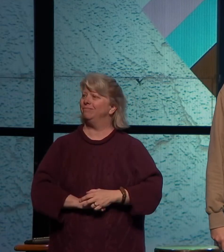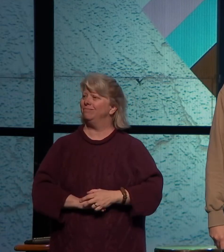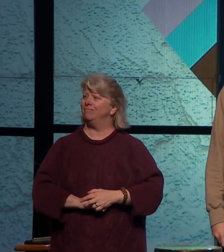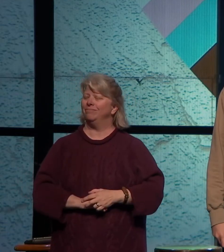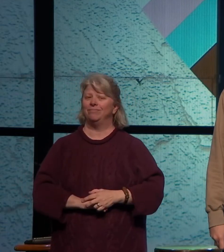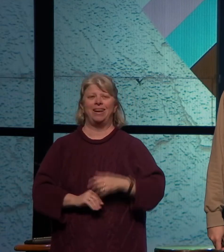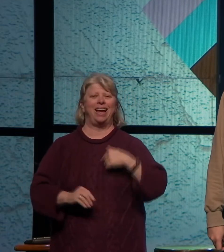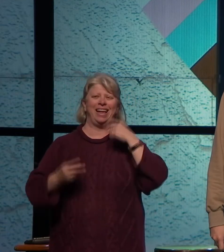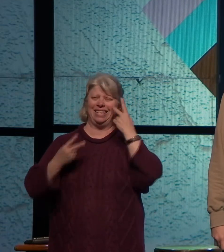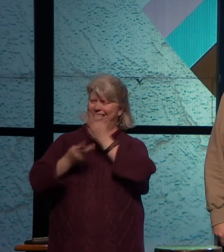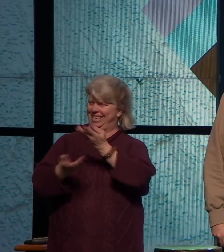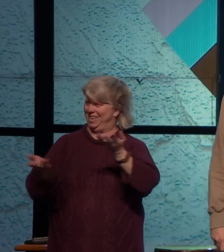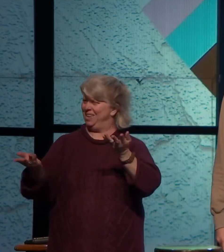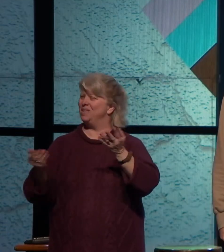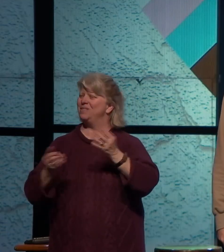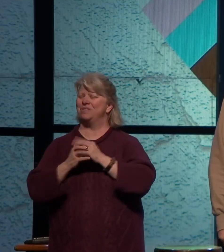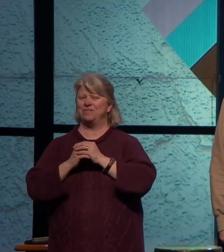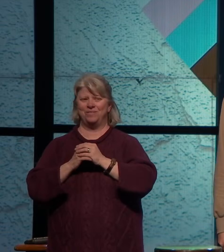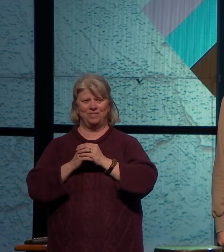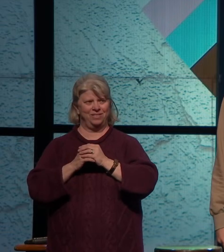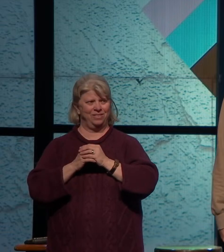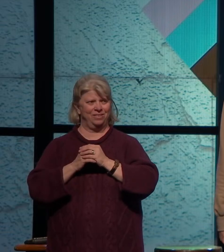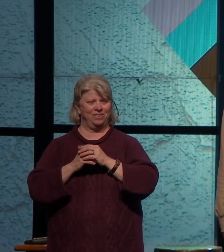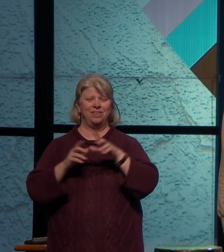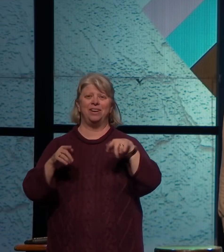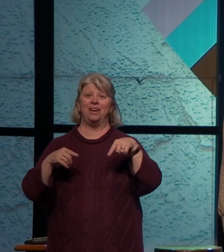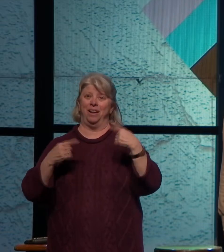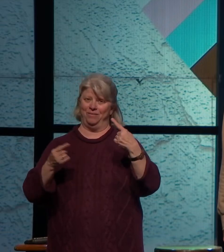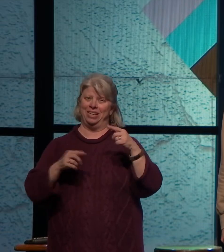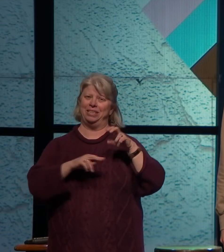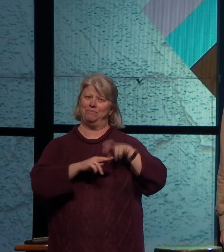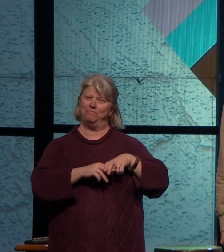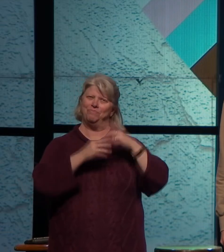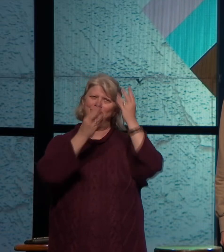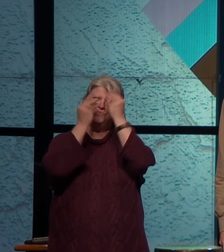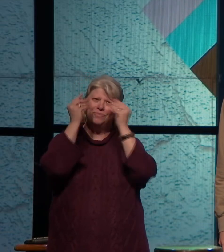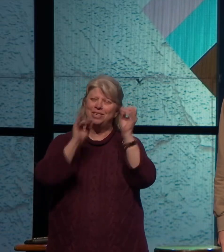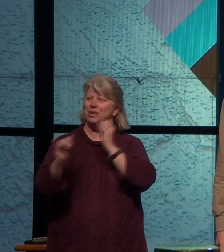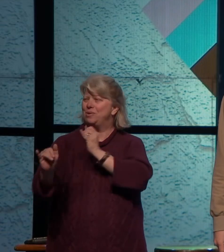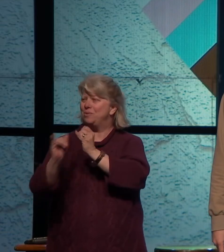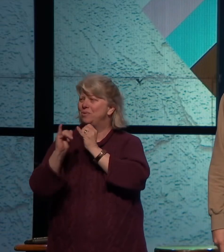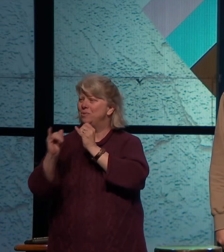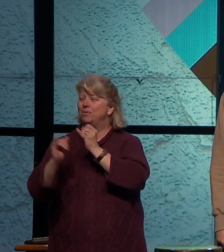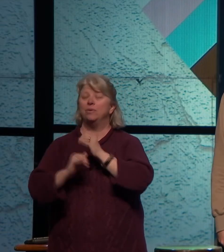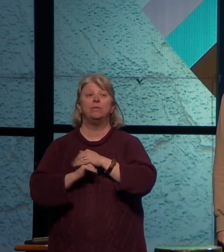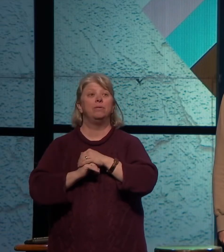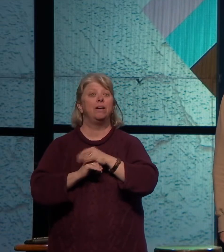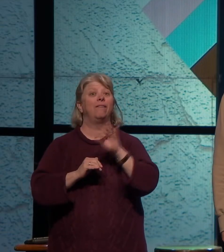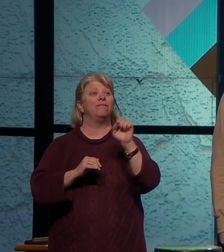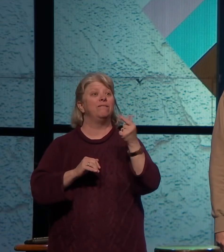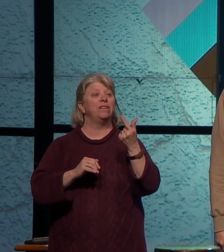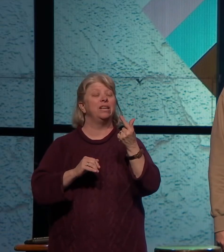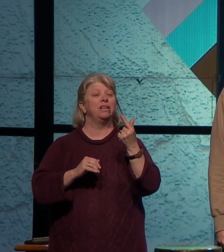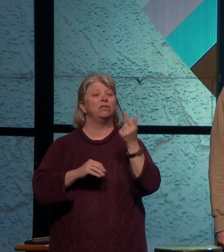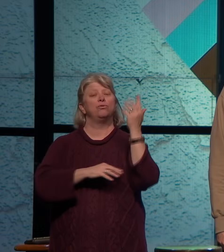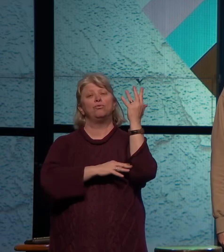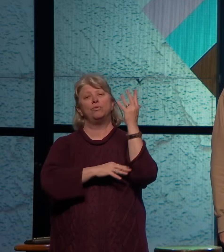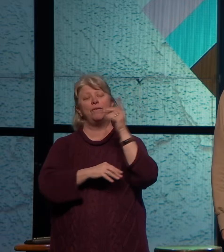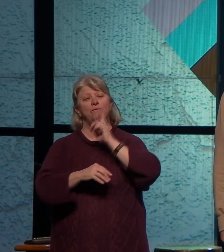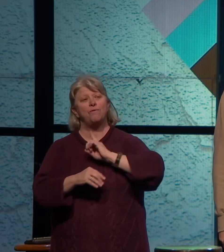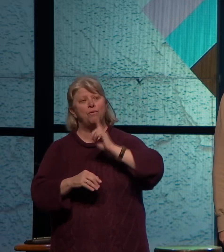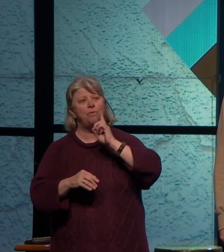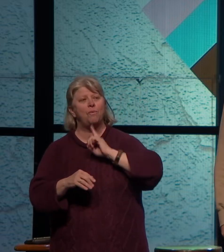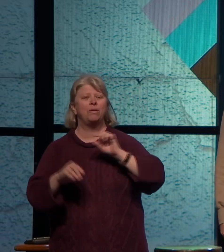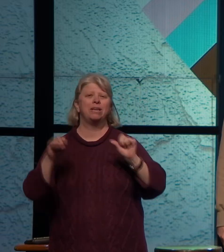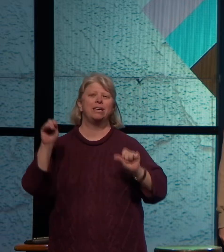Like I see you. I've been under that fig tree before. That fig tree of loneliness, that fig tree